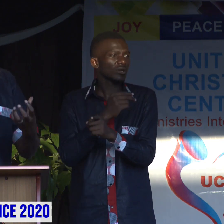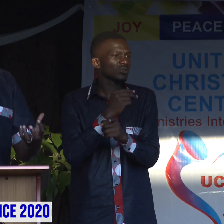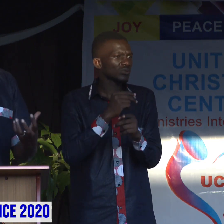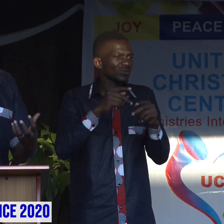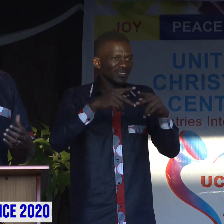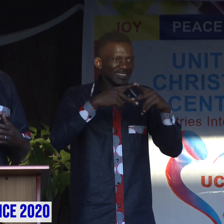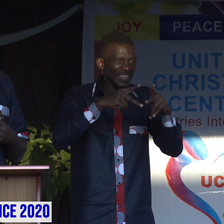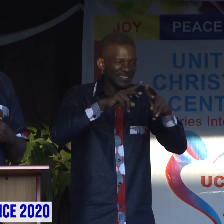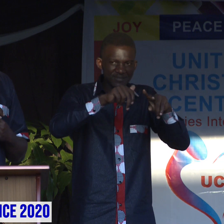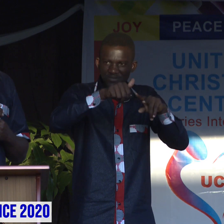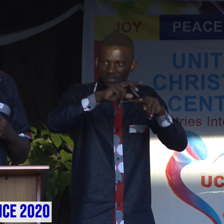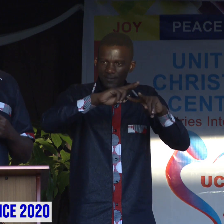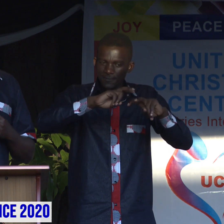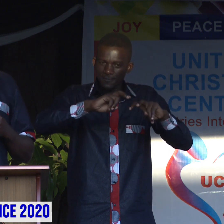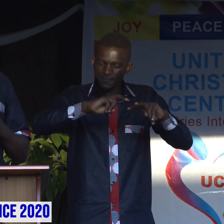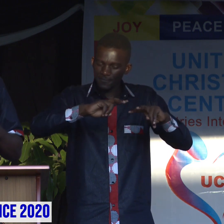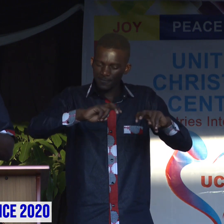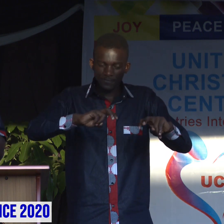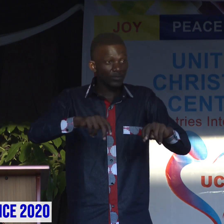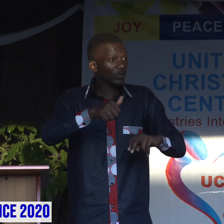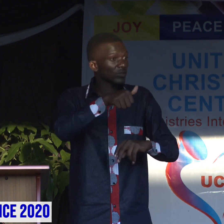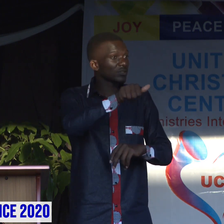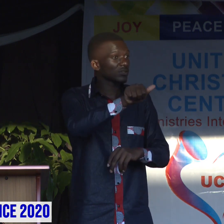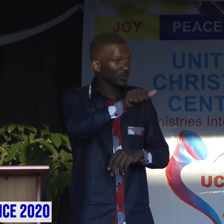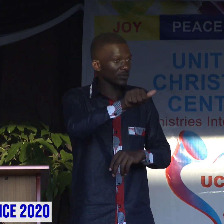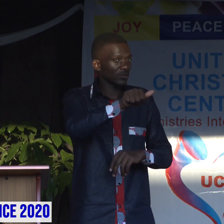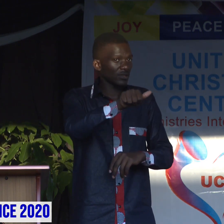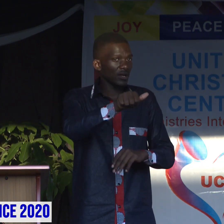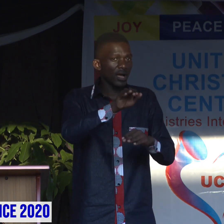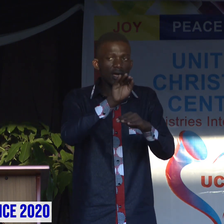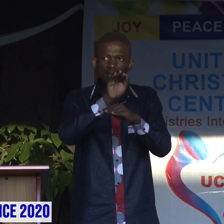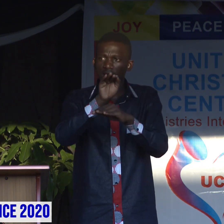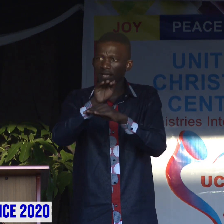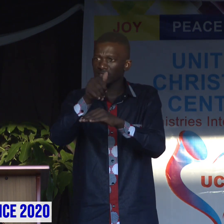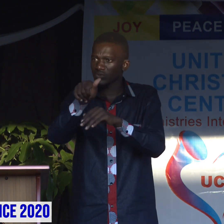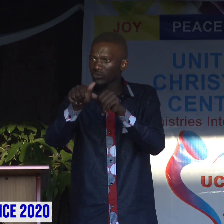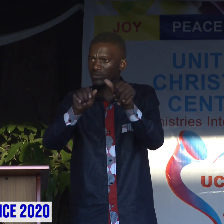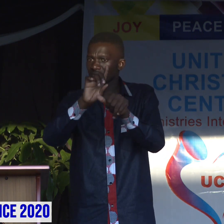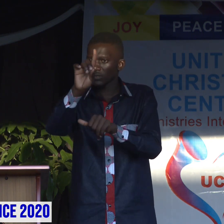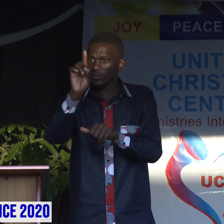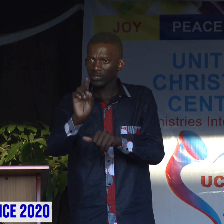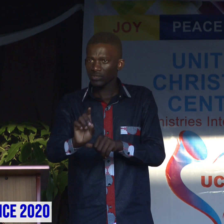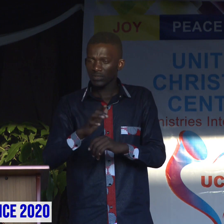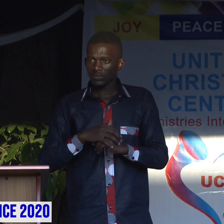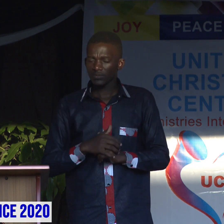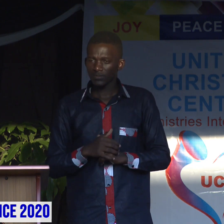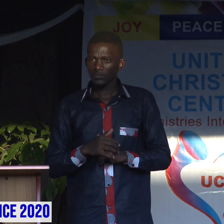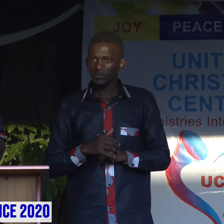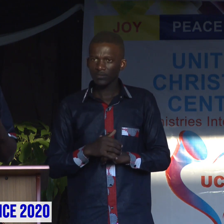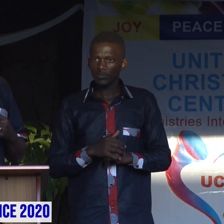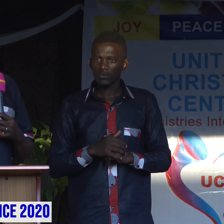start checking yourself. Nali agaddo tandike okwekuba mutochi we checking. And start asking yourself a question. Webuze